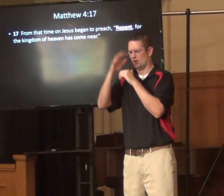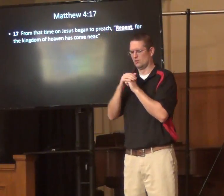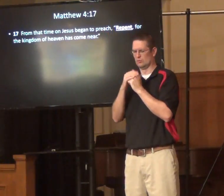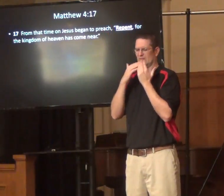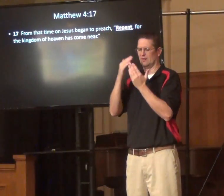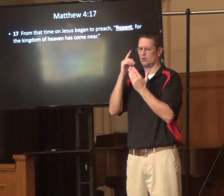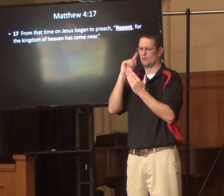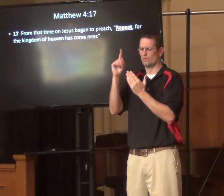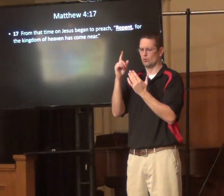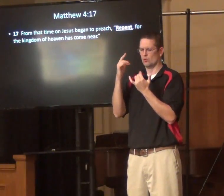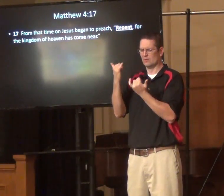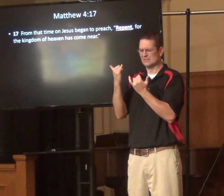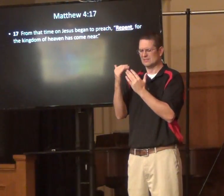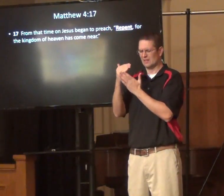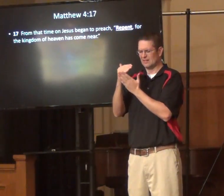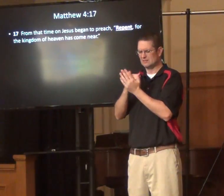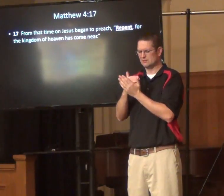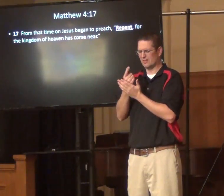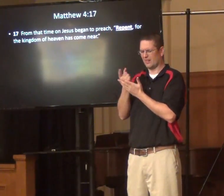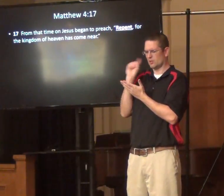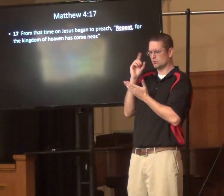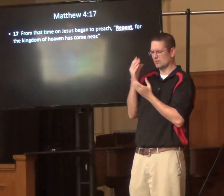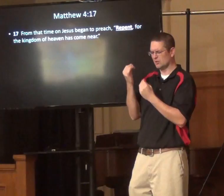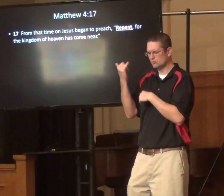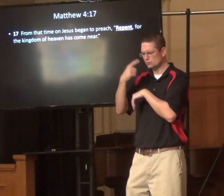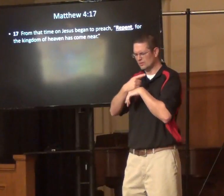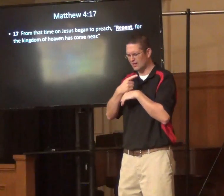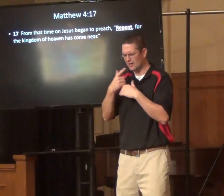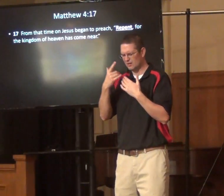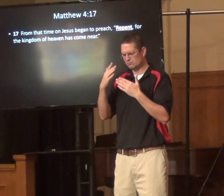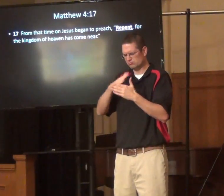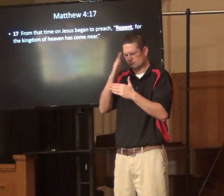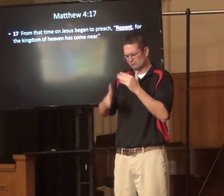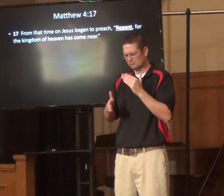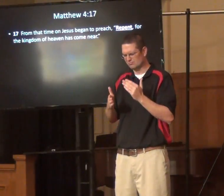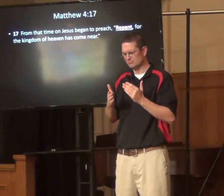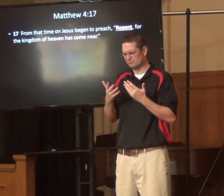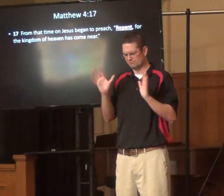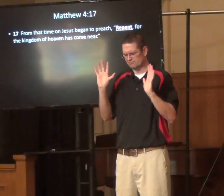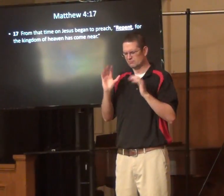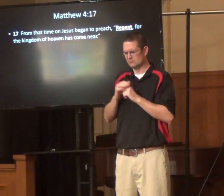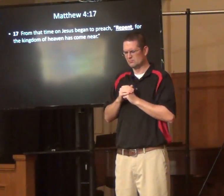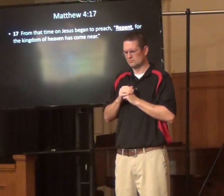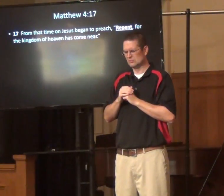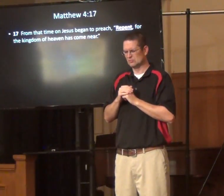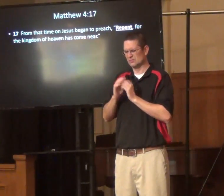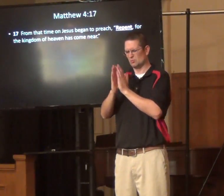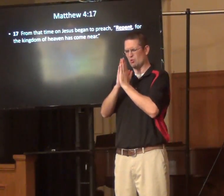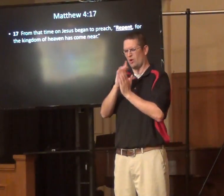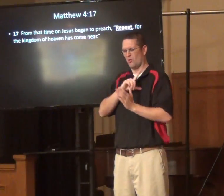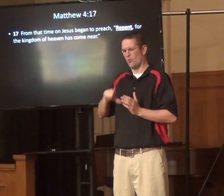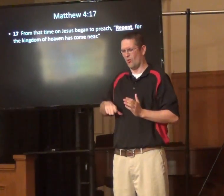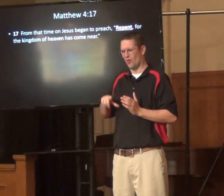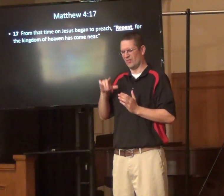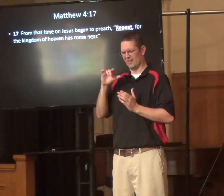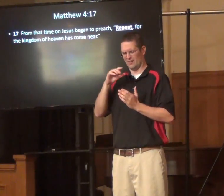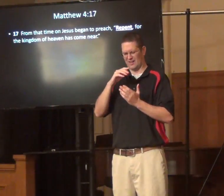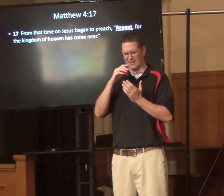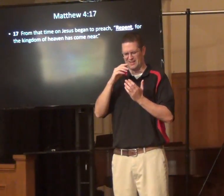My Father, we thank you for this lesson last week and today. It's over now. Pray,